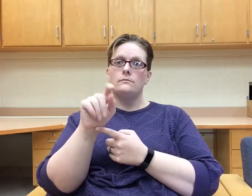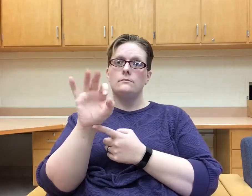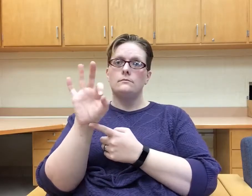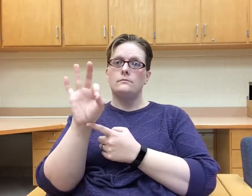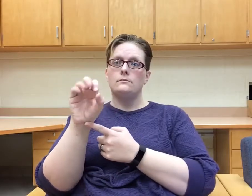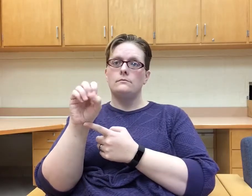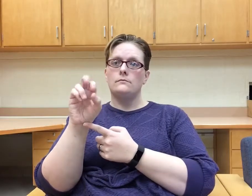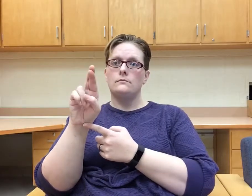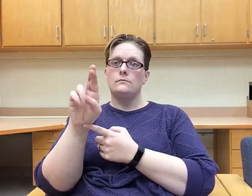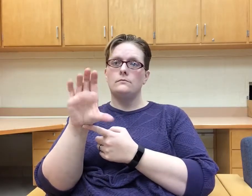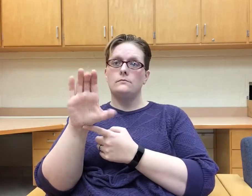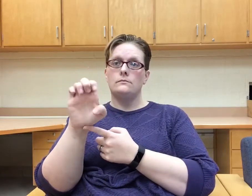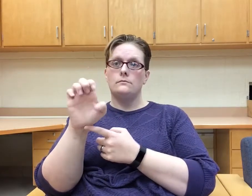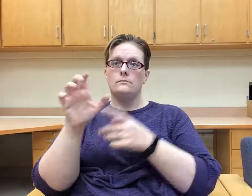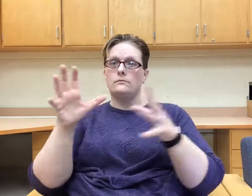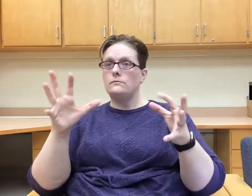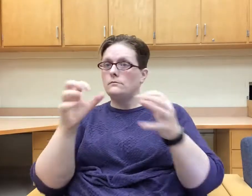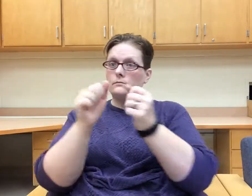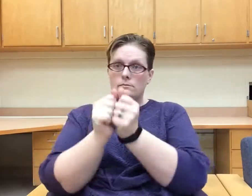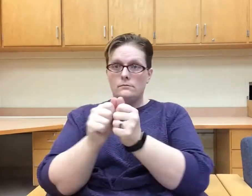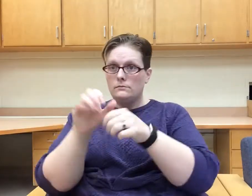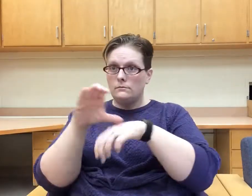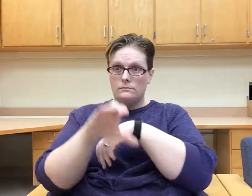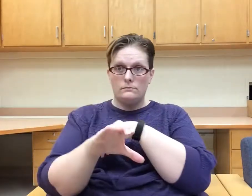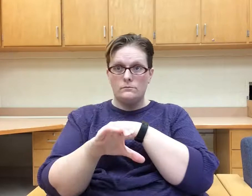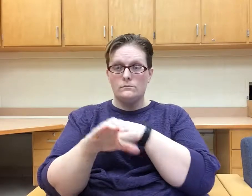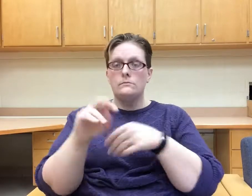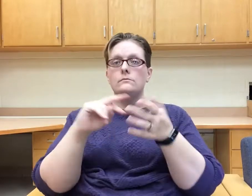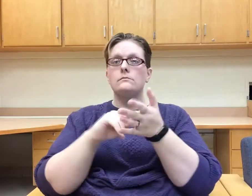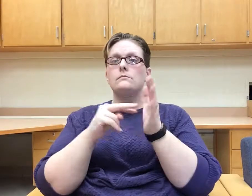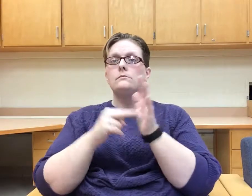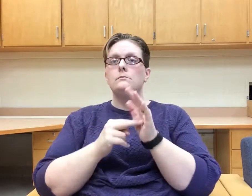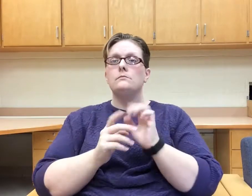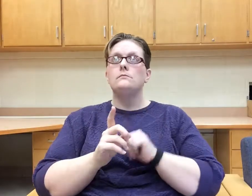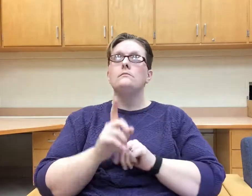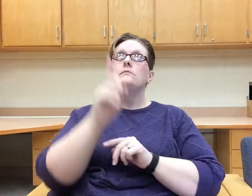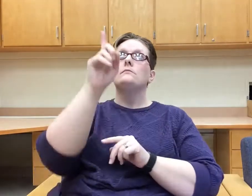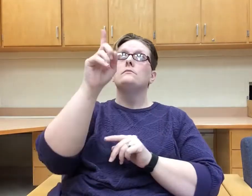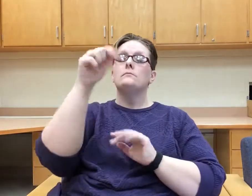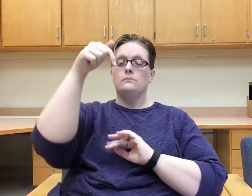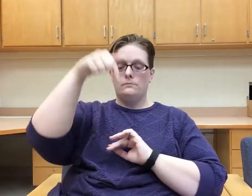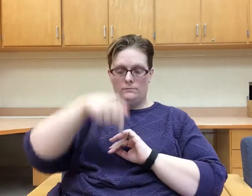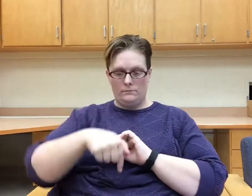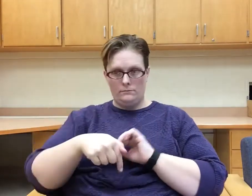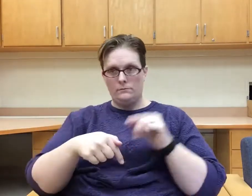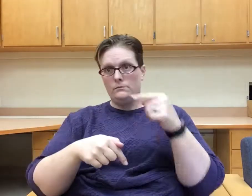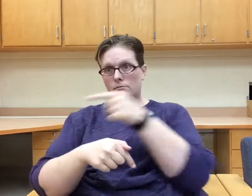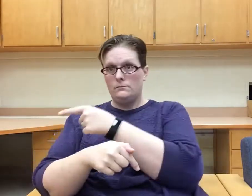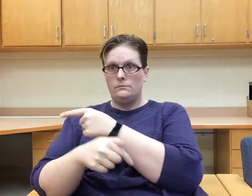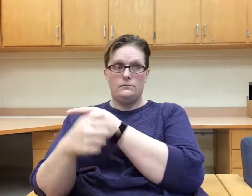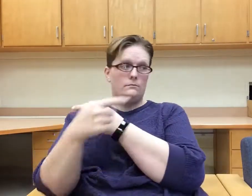Net force is the calculation of all the forces acting on it together.